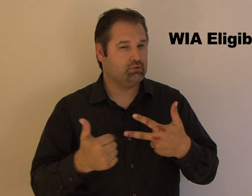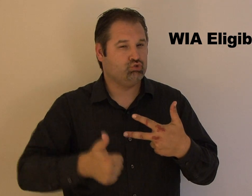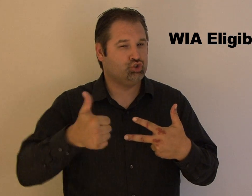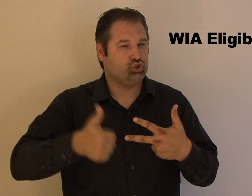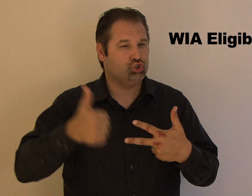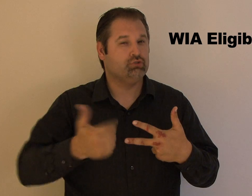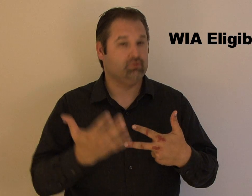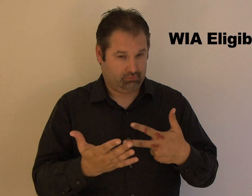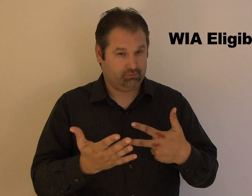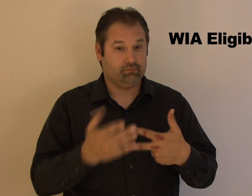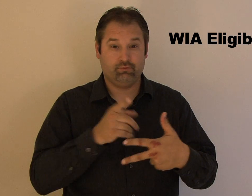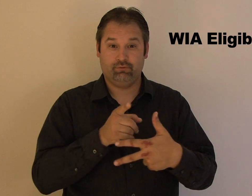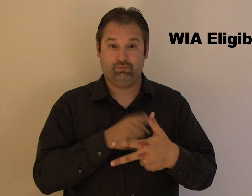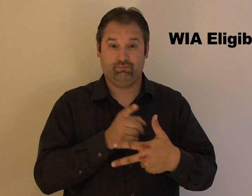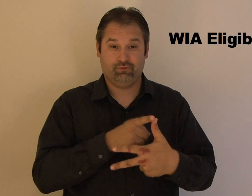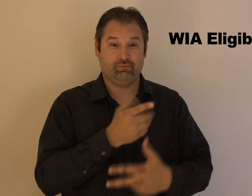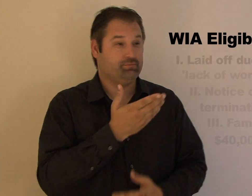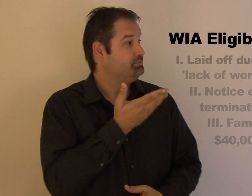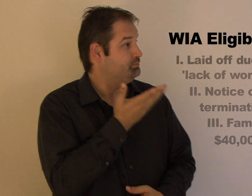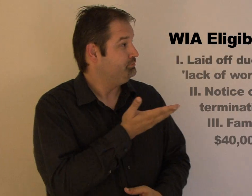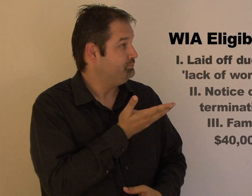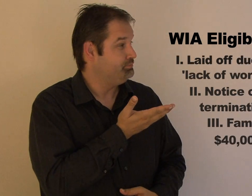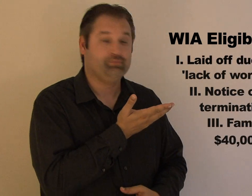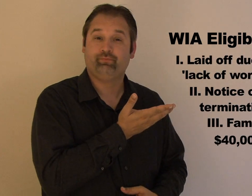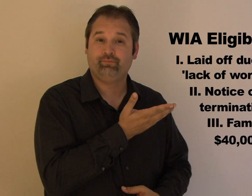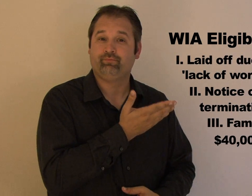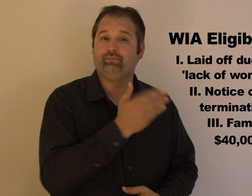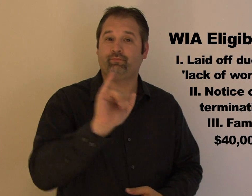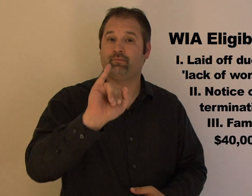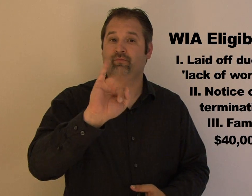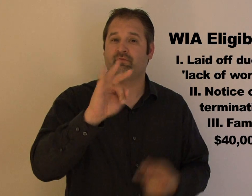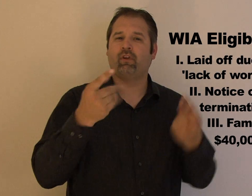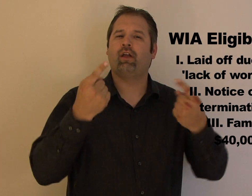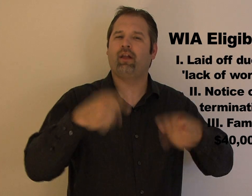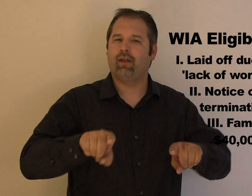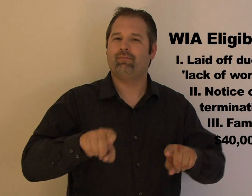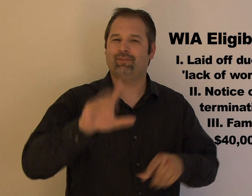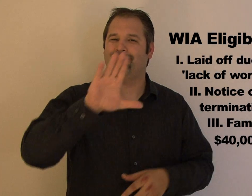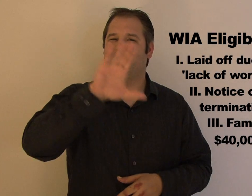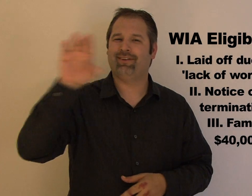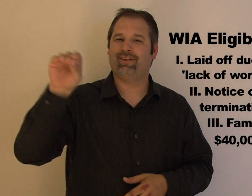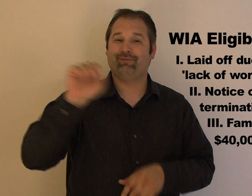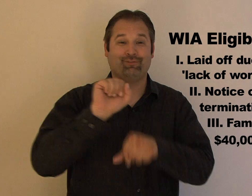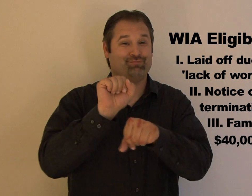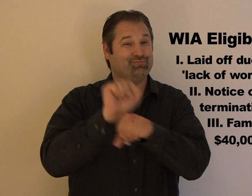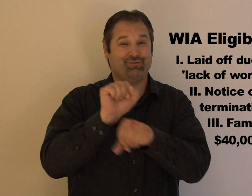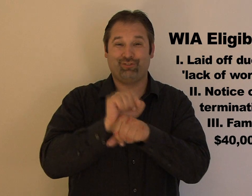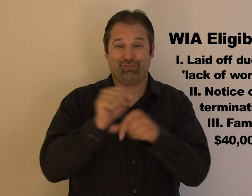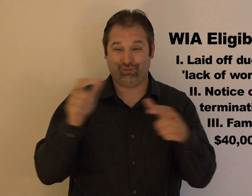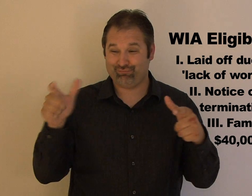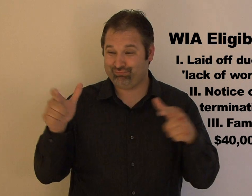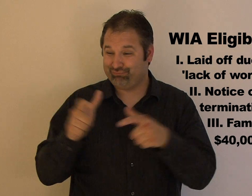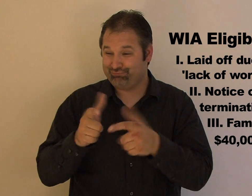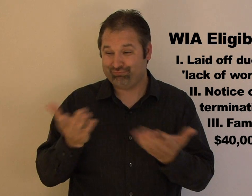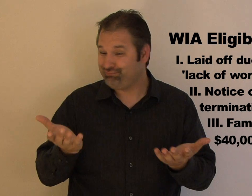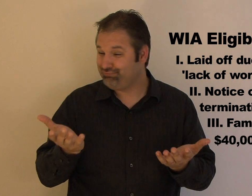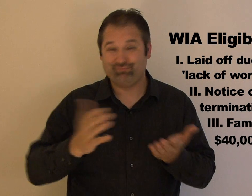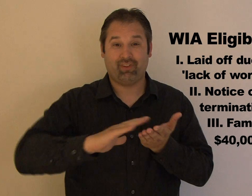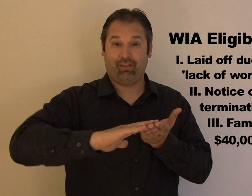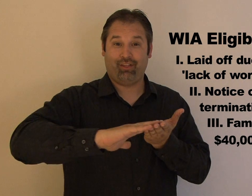The first one shown here: if you have been laid off from your job due to lack of work, or if you were fired,